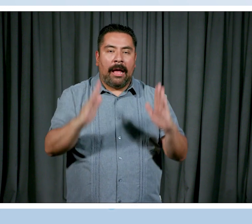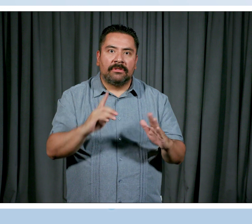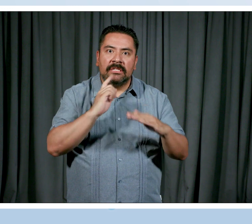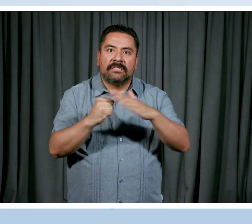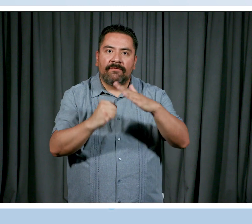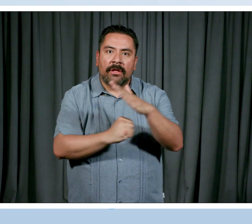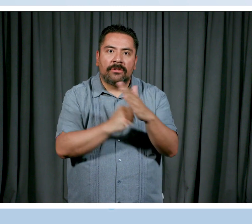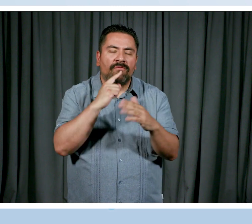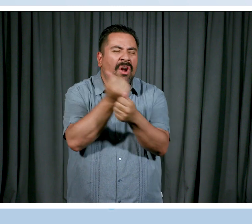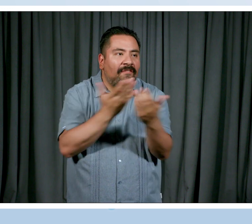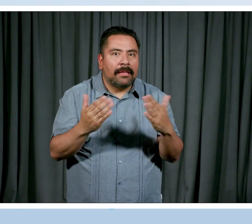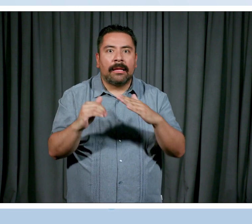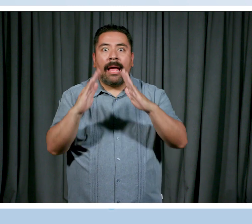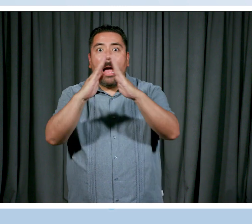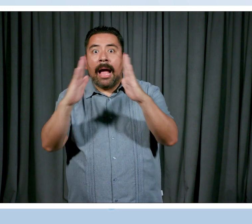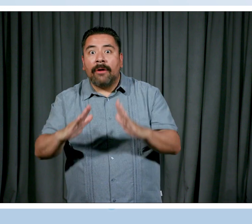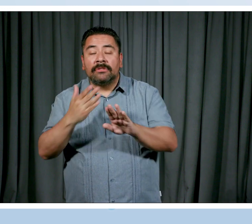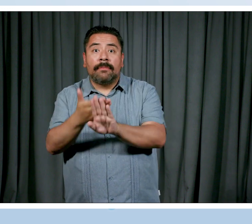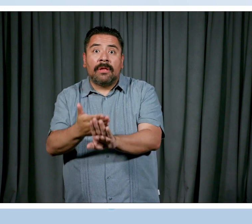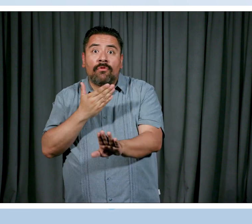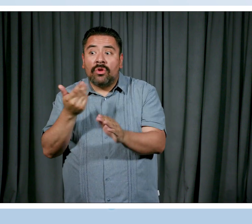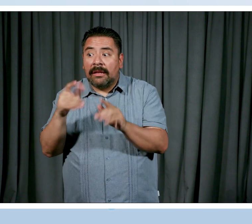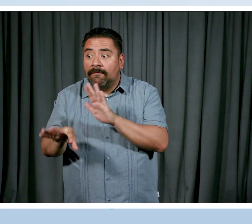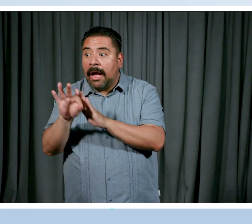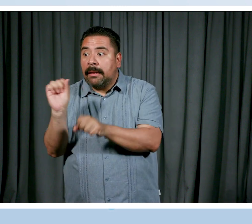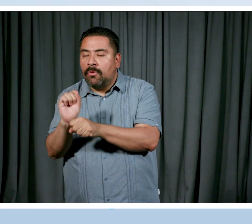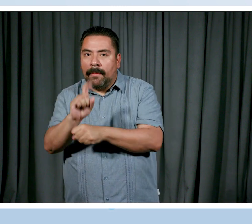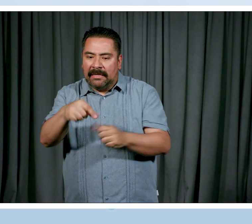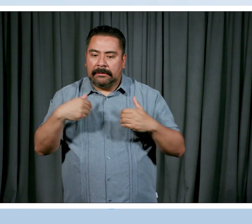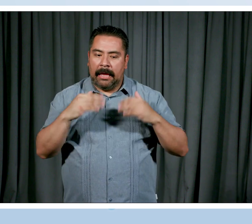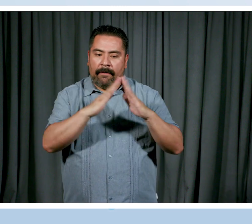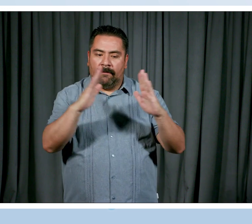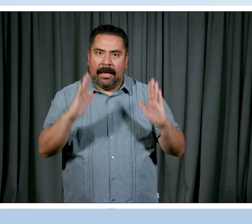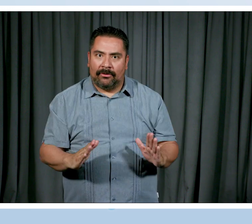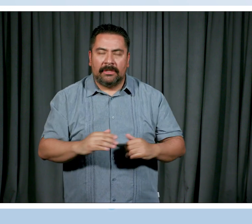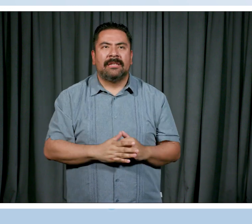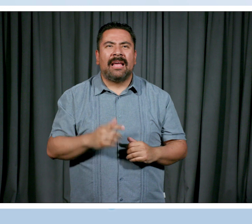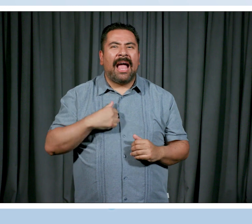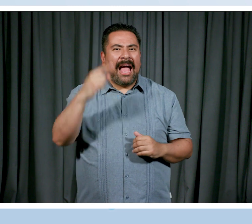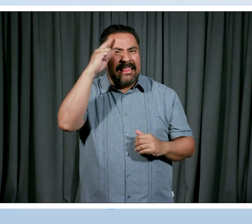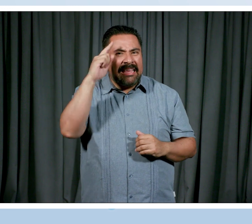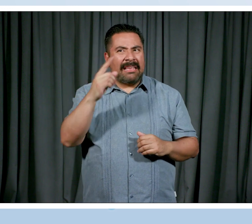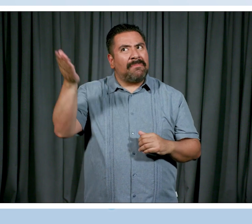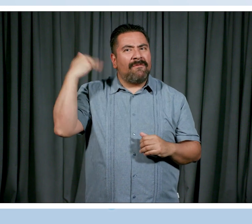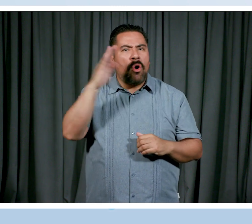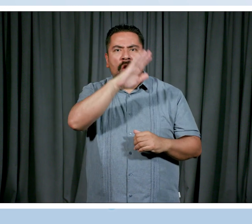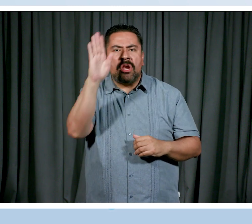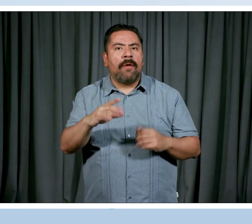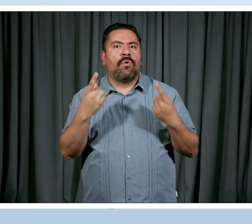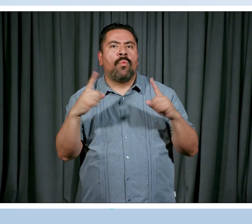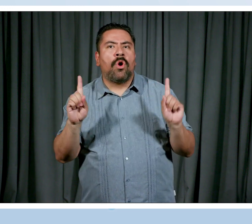foundation, right, to everything. Housing before you can even try to find employment. So I think that was never working, and we are fighting